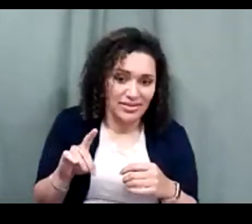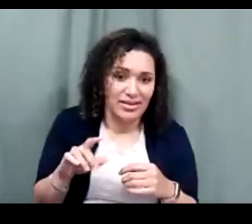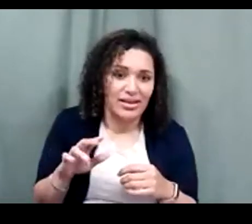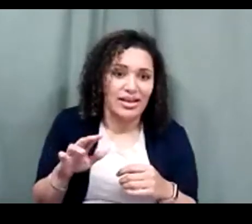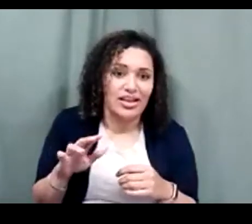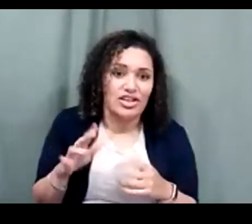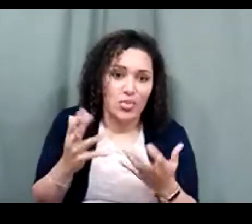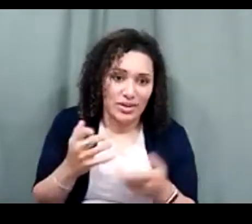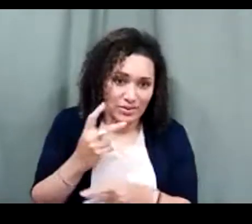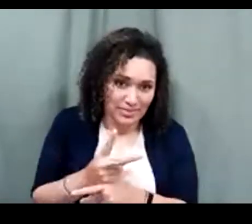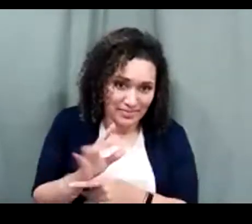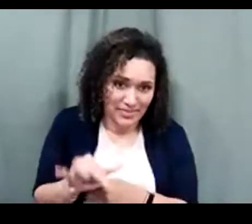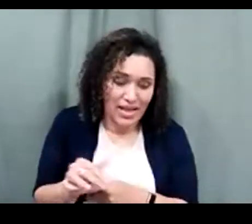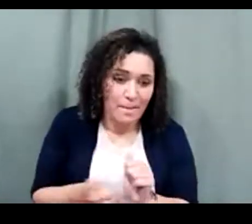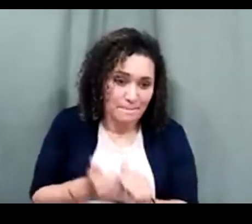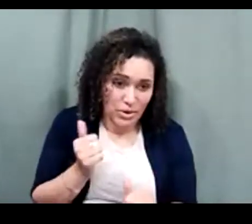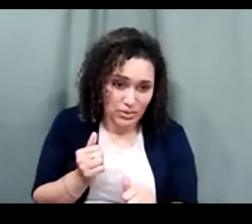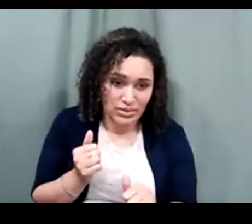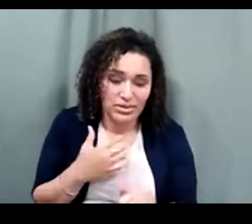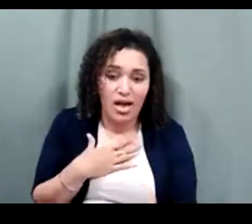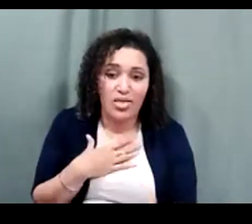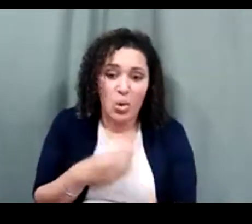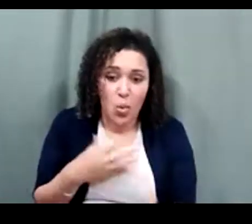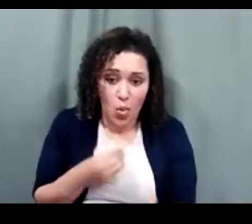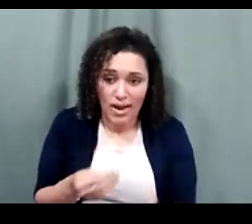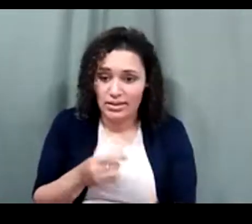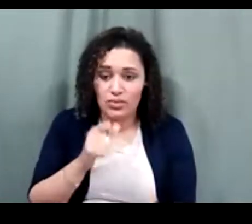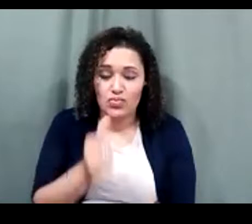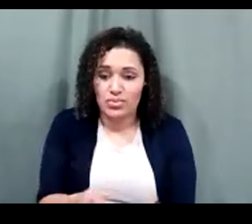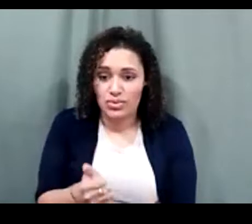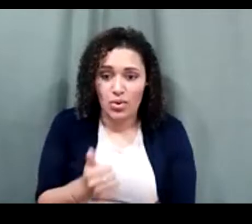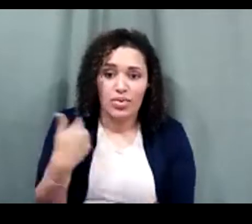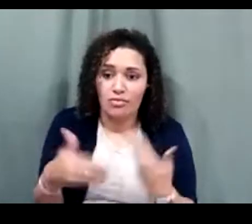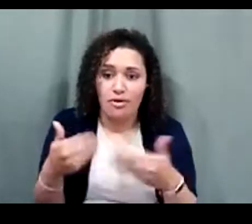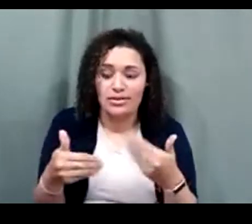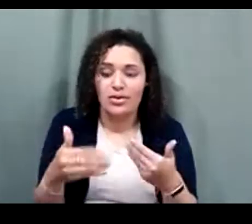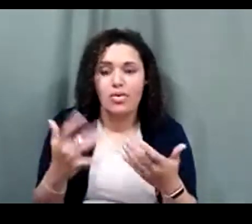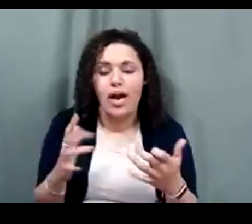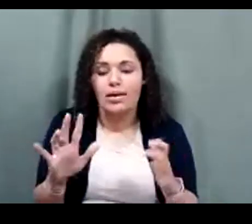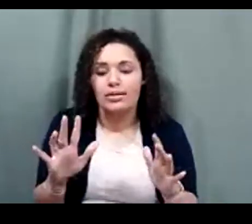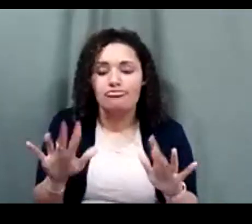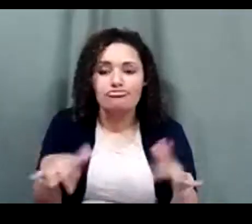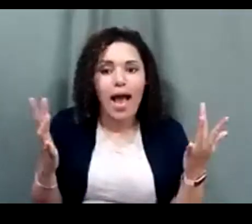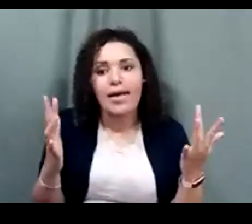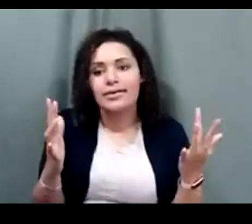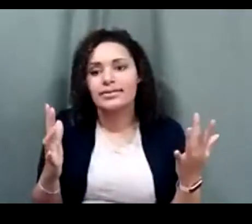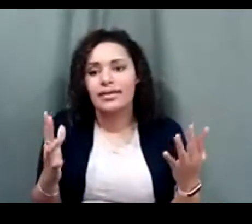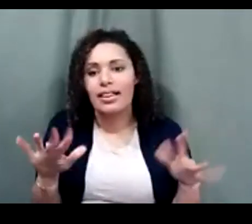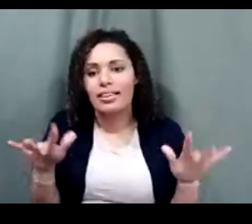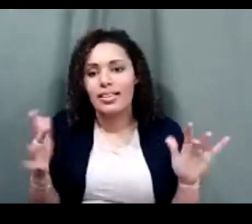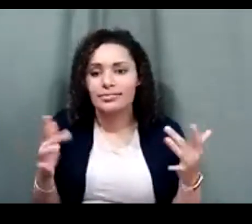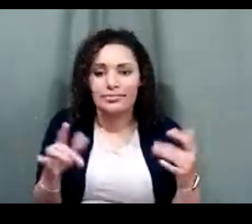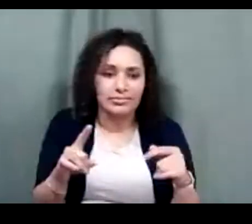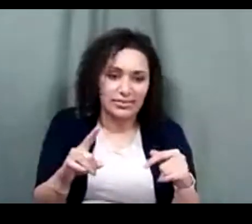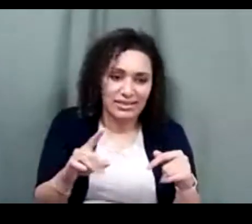most of the whites, we don't put through this process because we want that really kind of bright, citrusy crispness. For the reds, we want